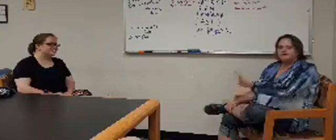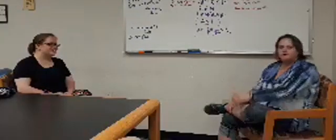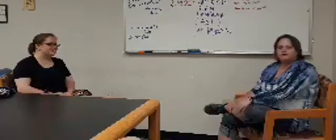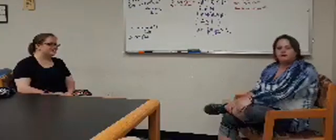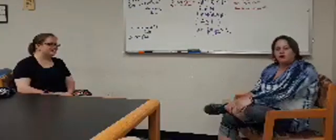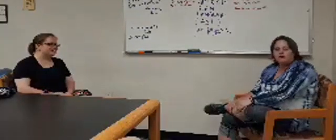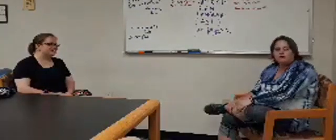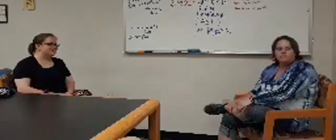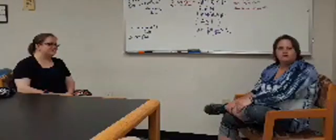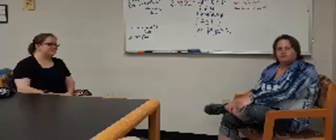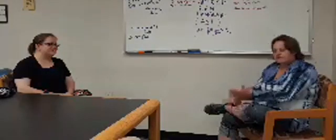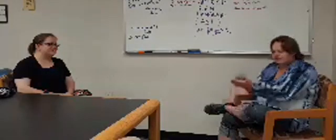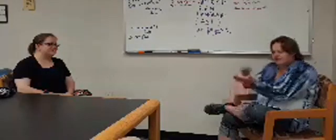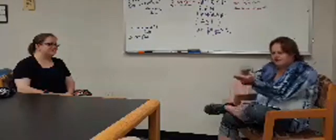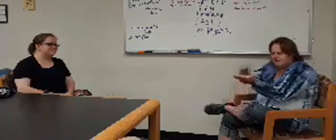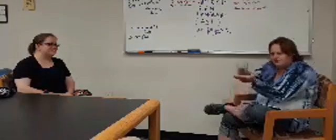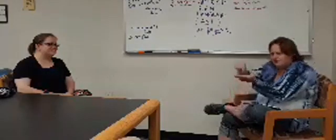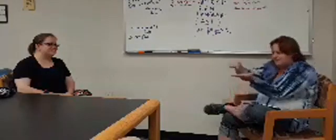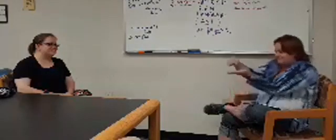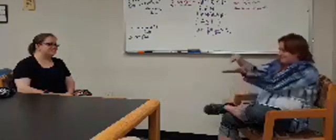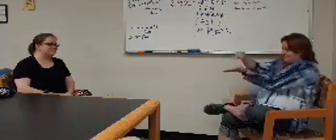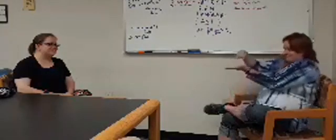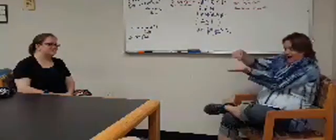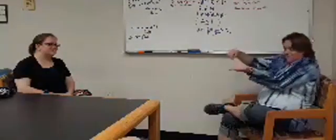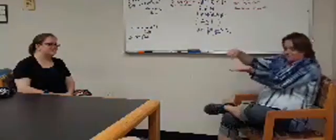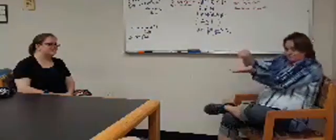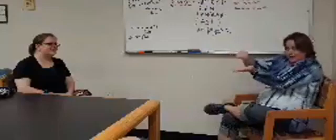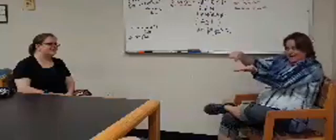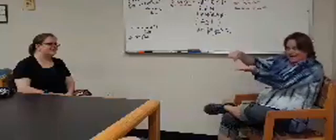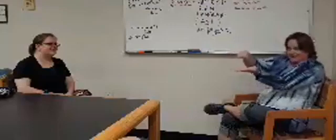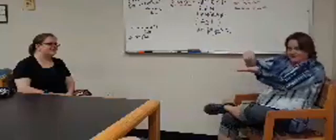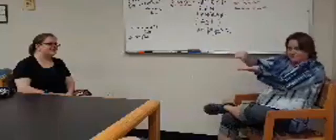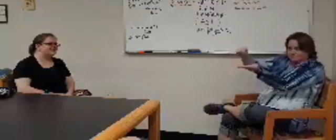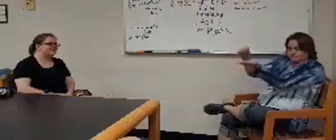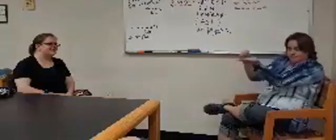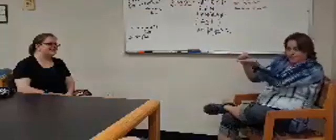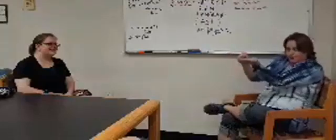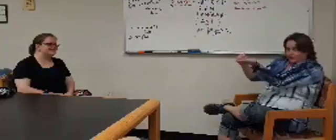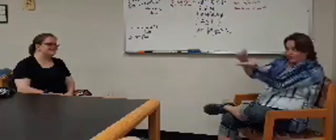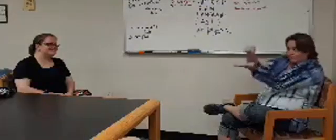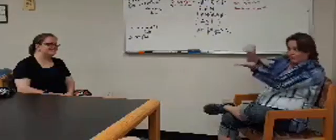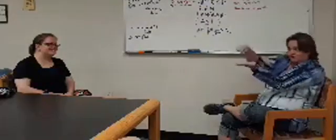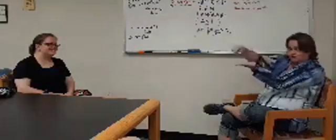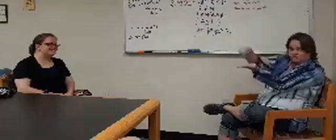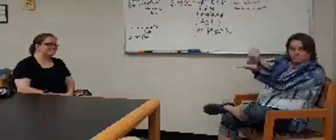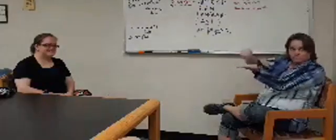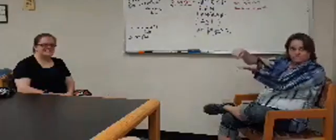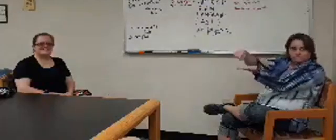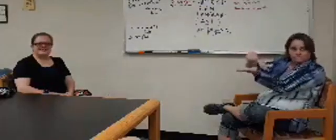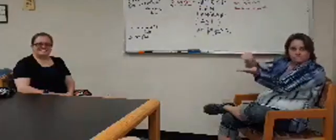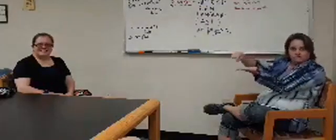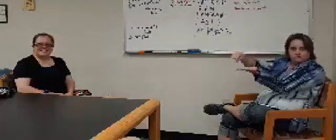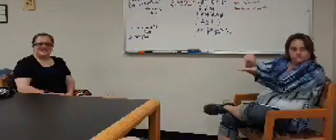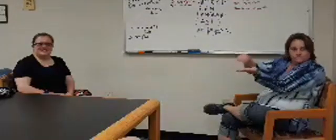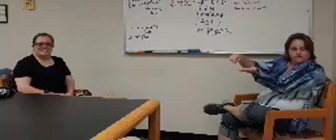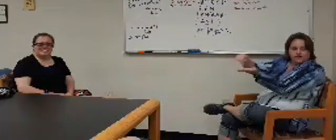said, oh. You could, I'm writing like this. Right. Paper, pencil. Yeah, they,